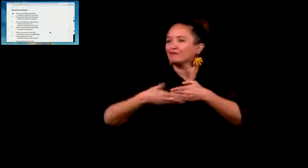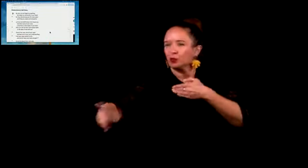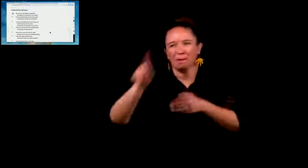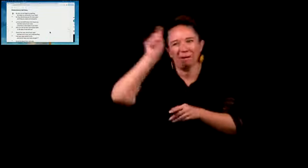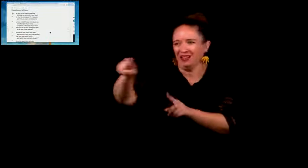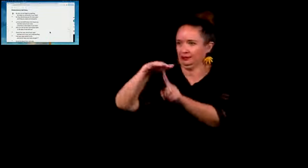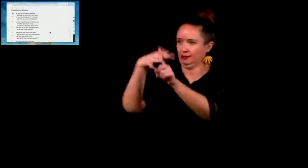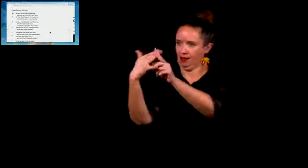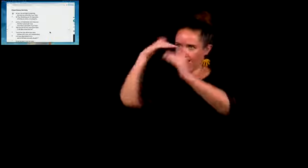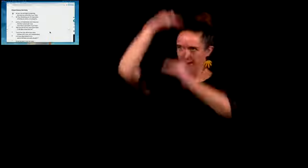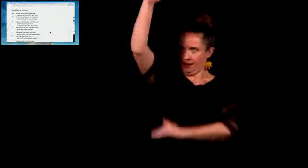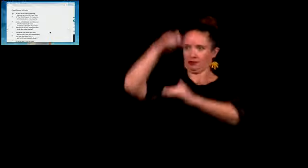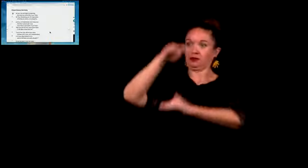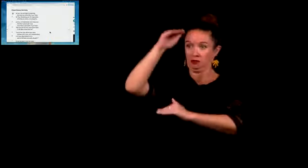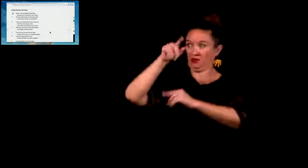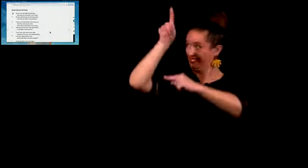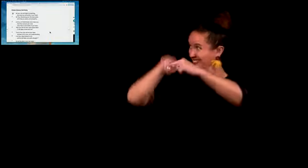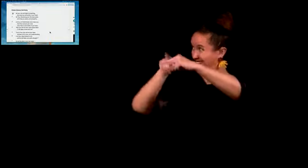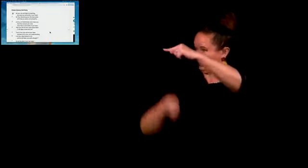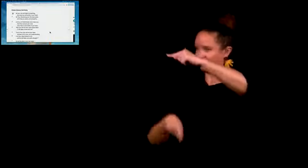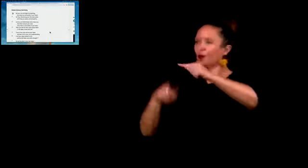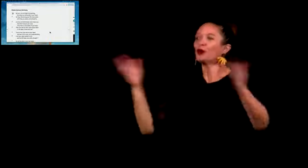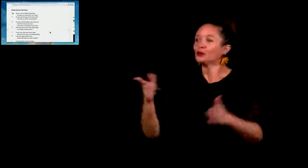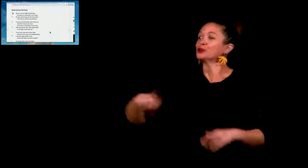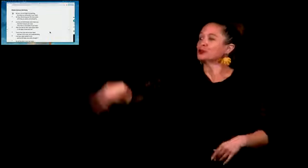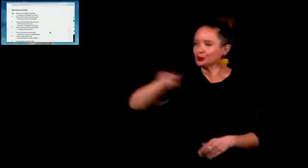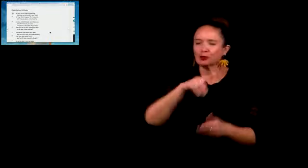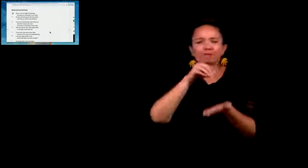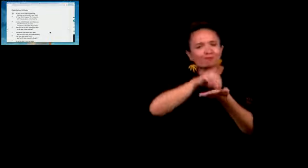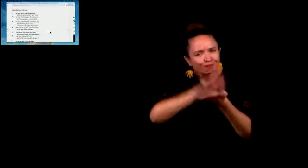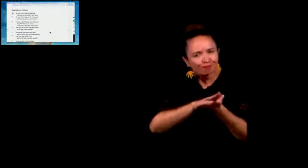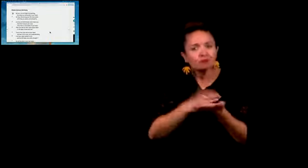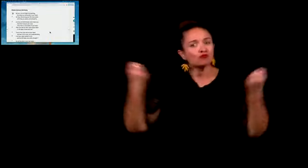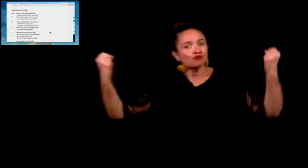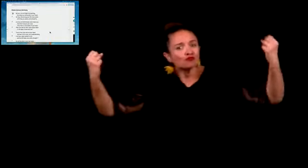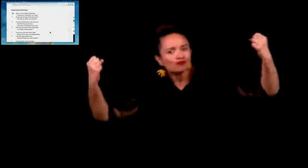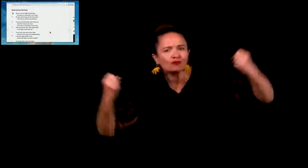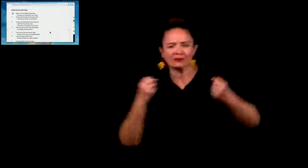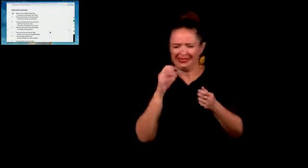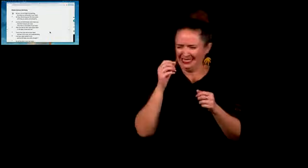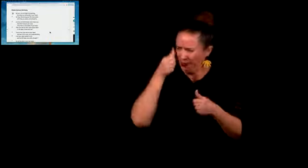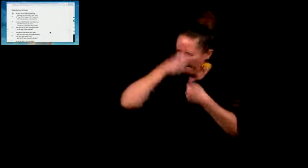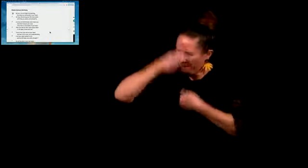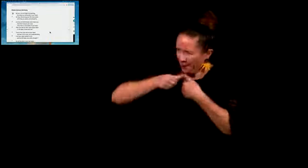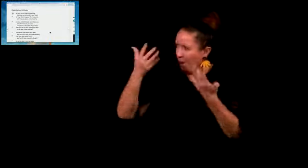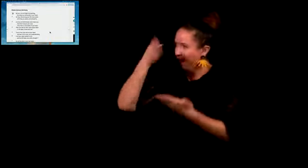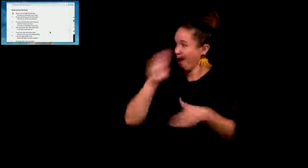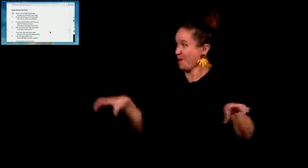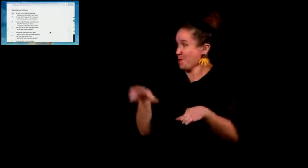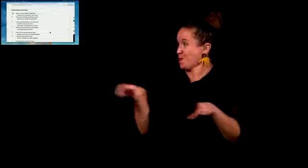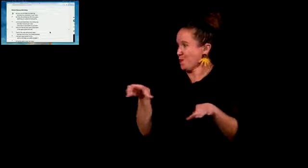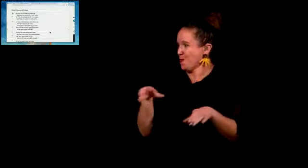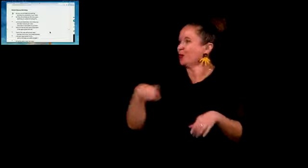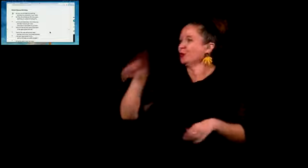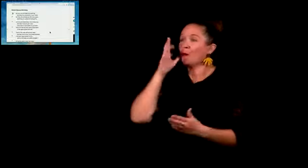chapters. Look not just towards your future, but take a look back to see the progress. Write it down, sign it out,